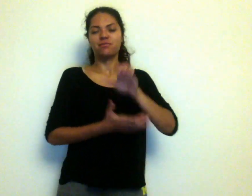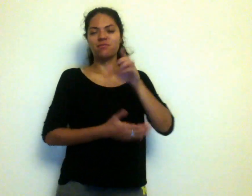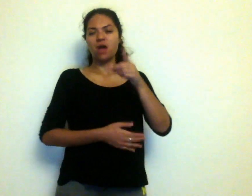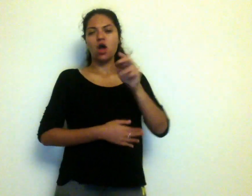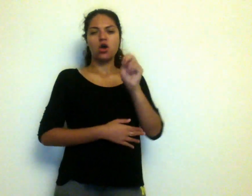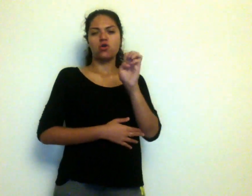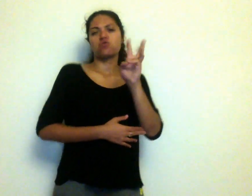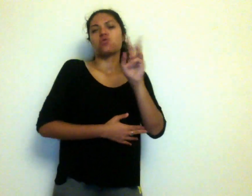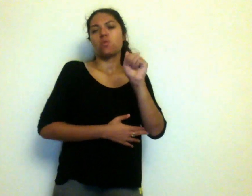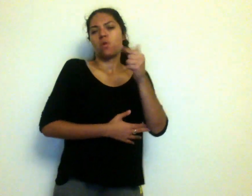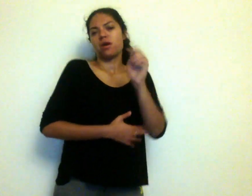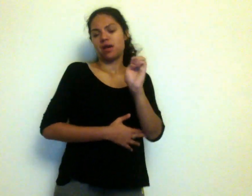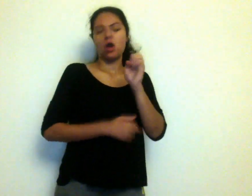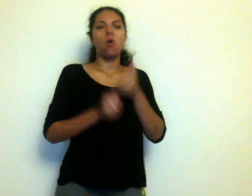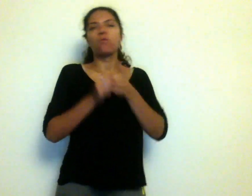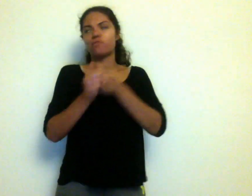brought Hinduism to America.